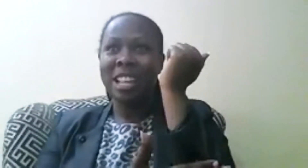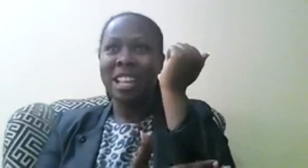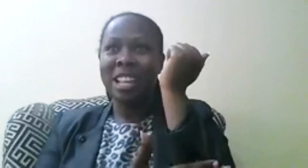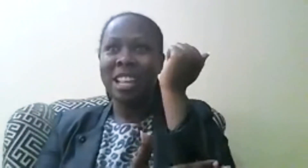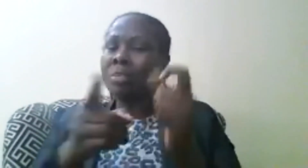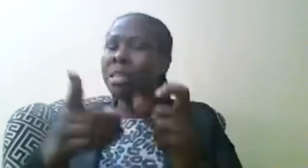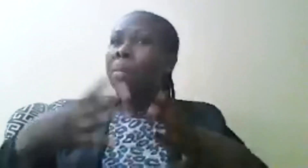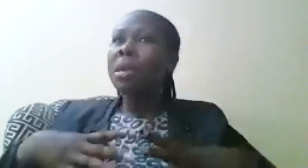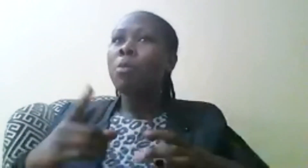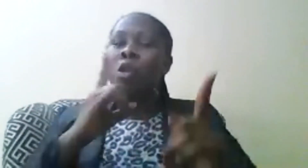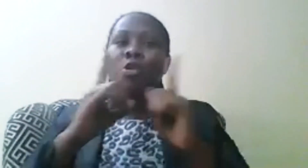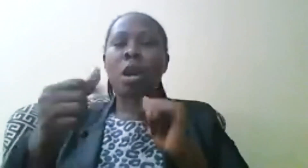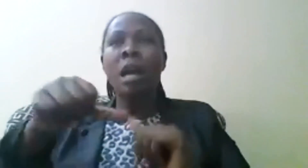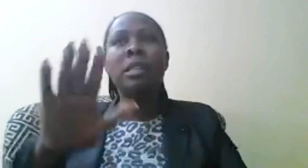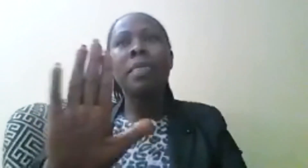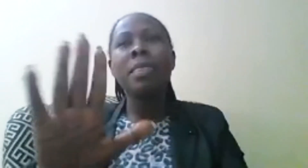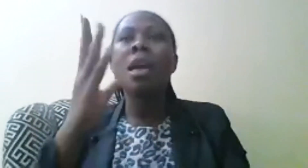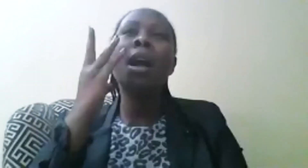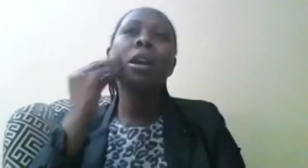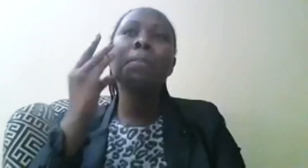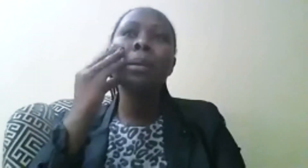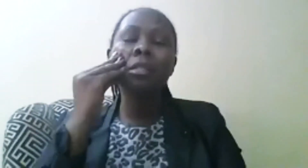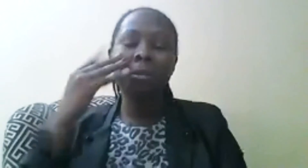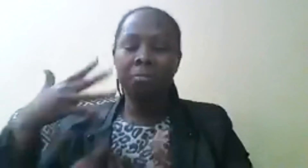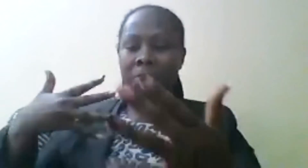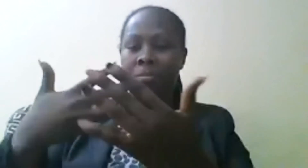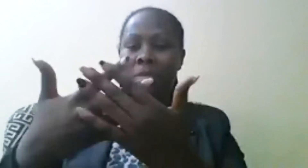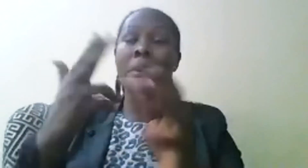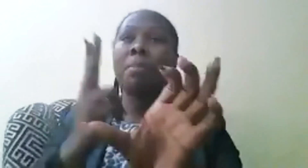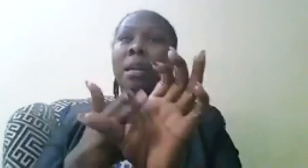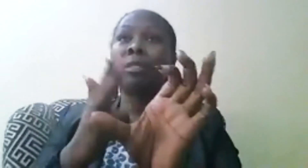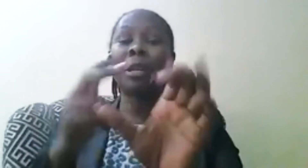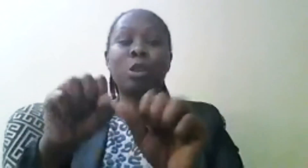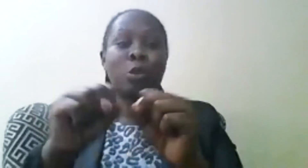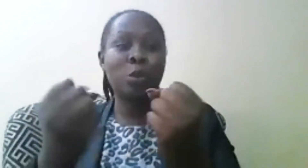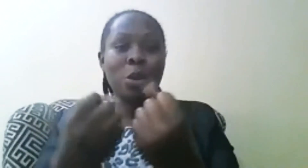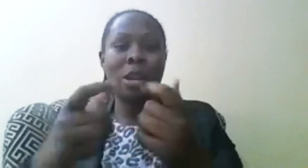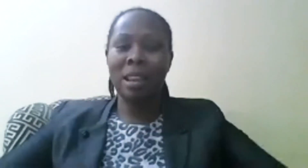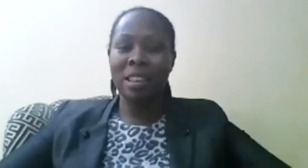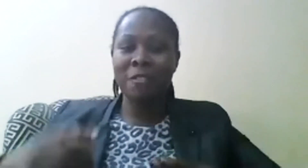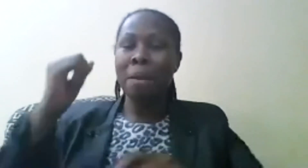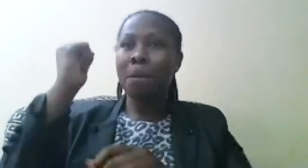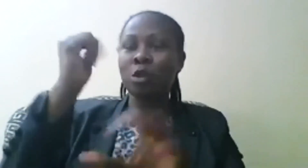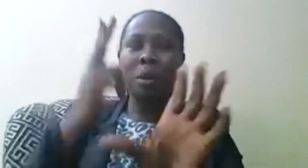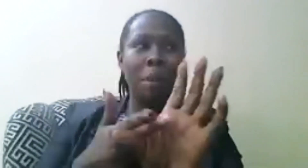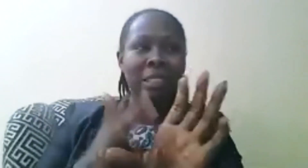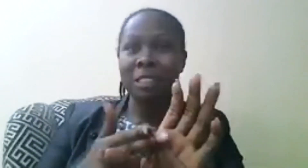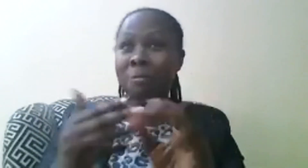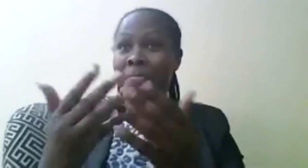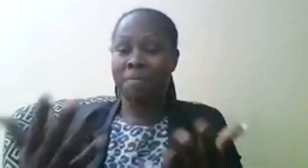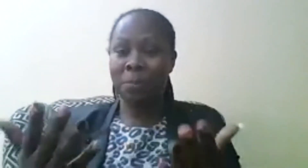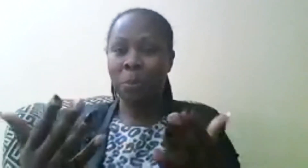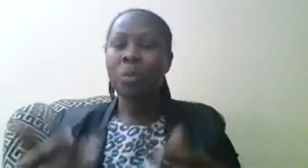in politics, especially in African countries. We have the panelists who talk about their experience in participation